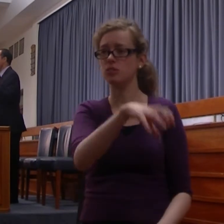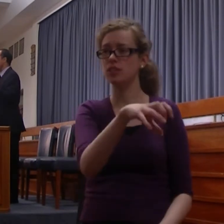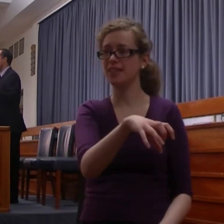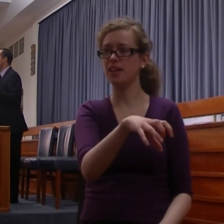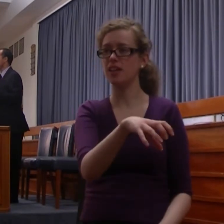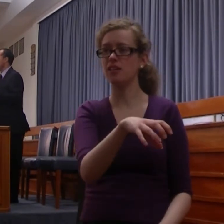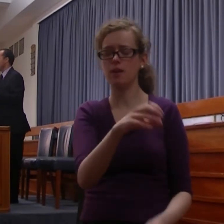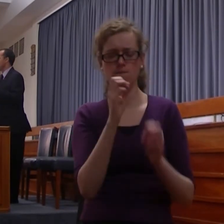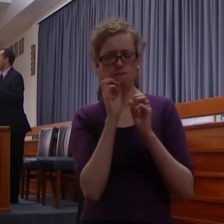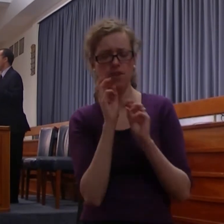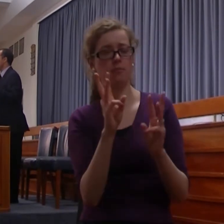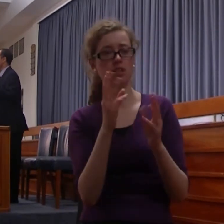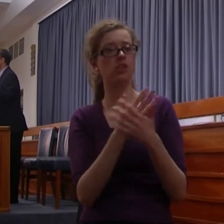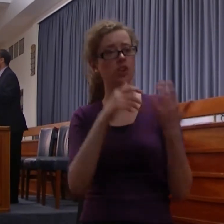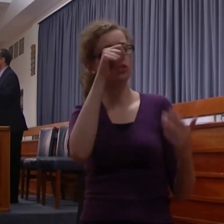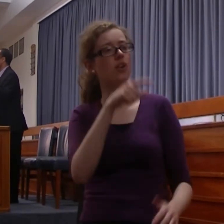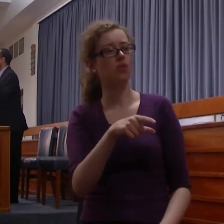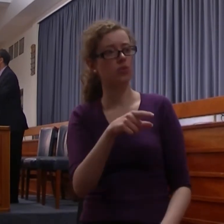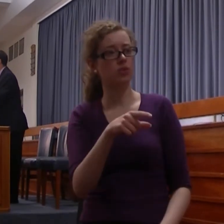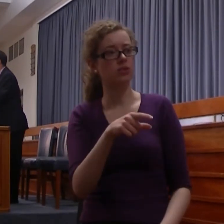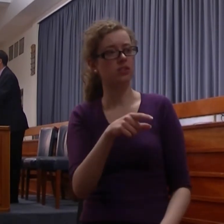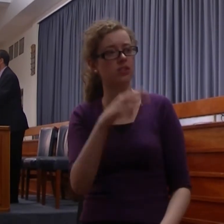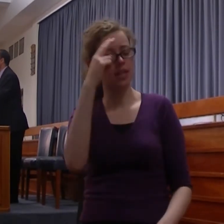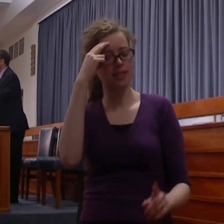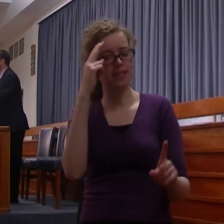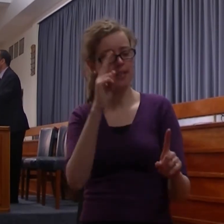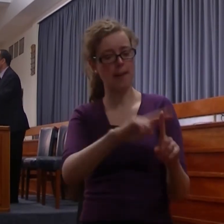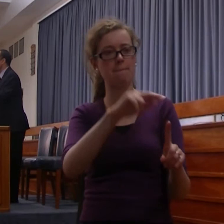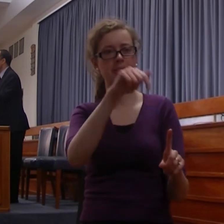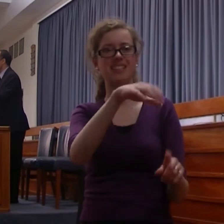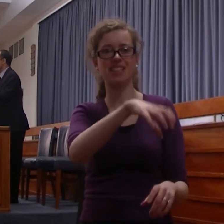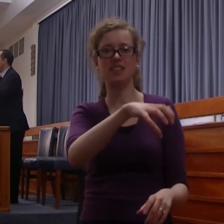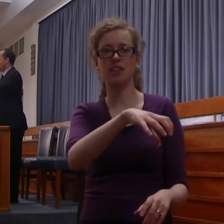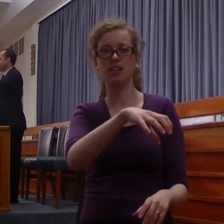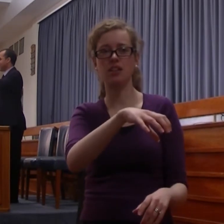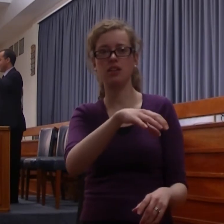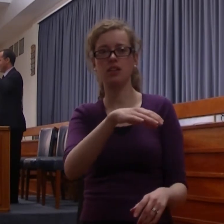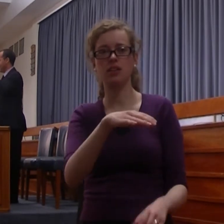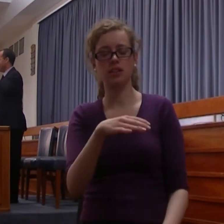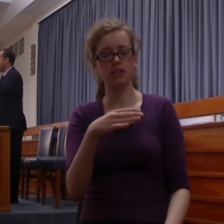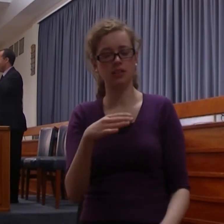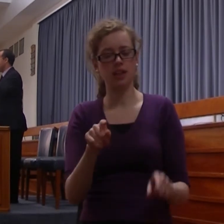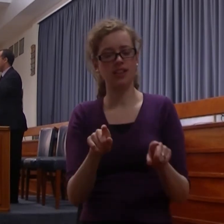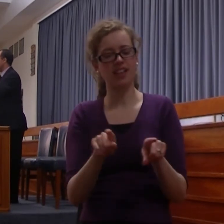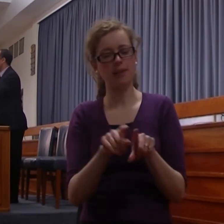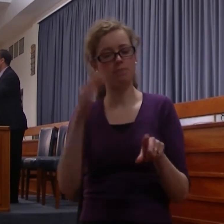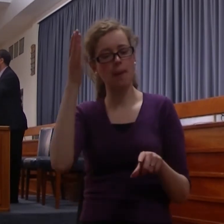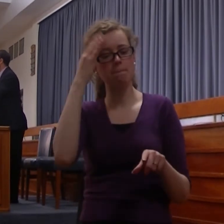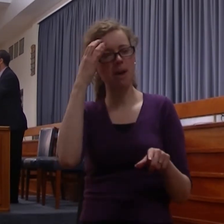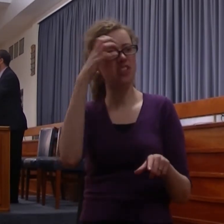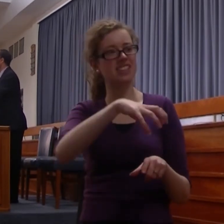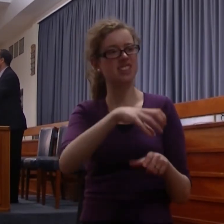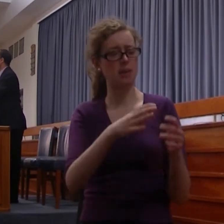own city nowadays. So the city itself is very famous because it has been called